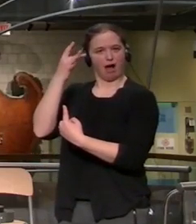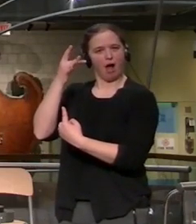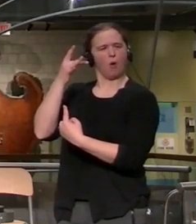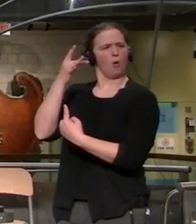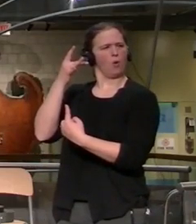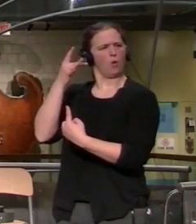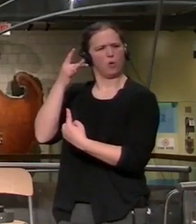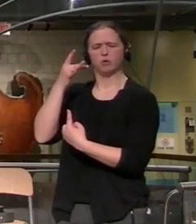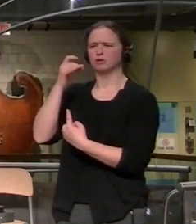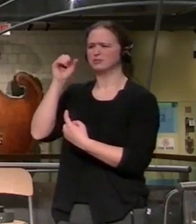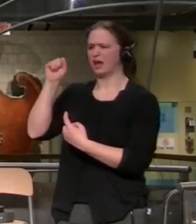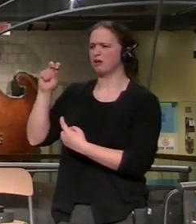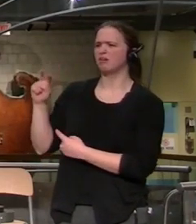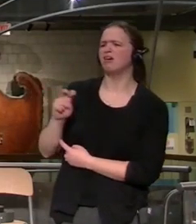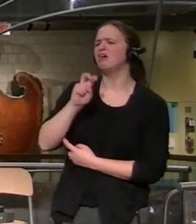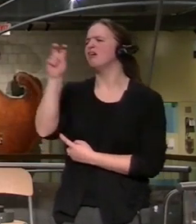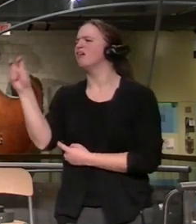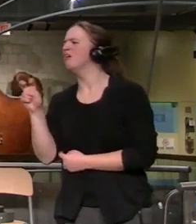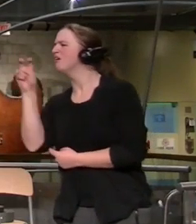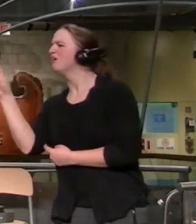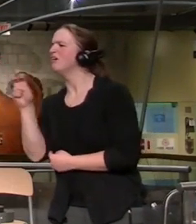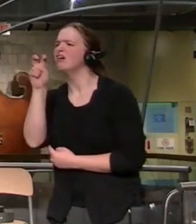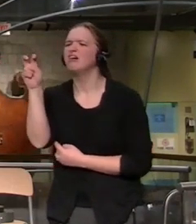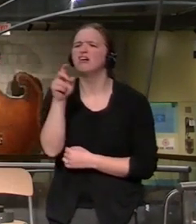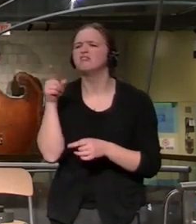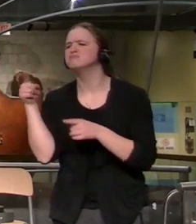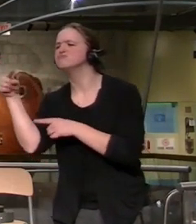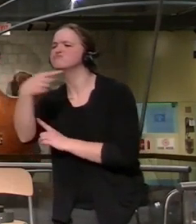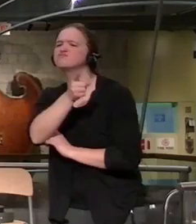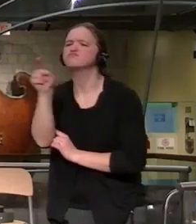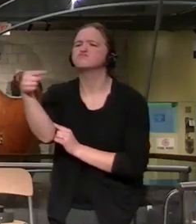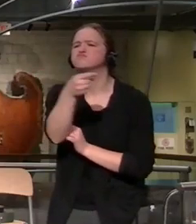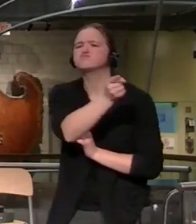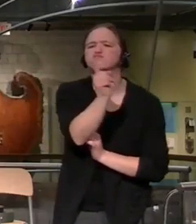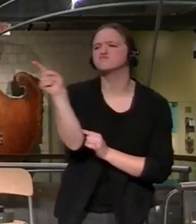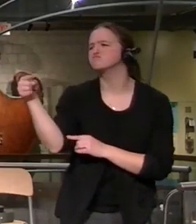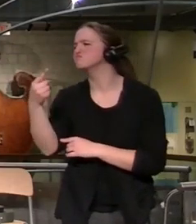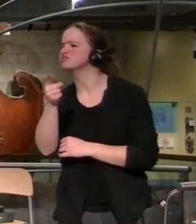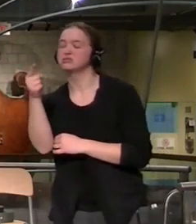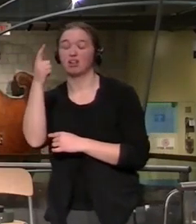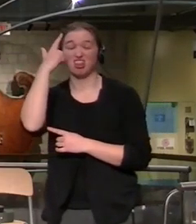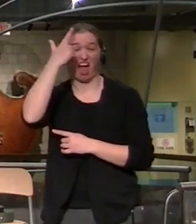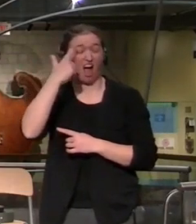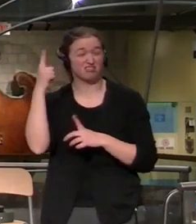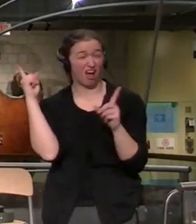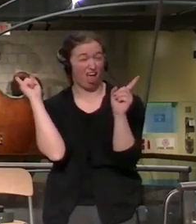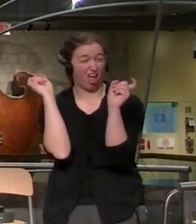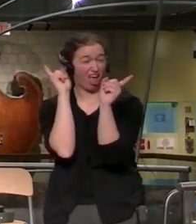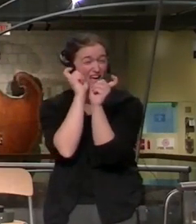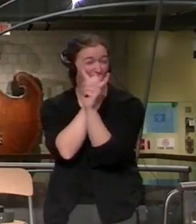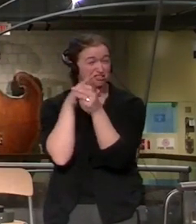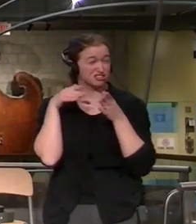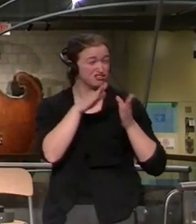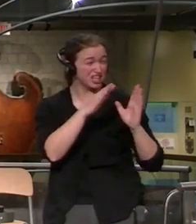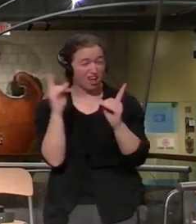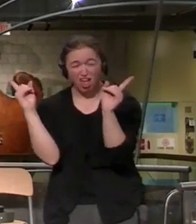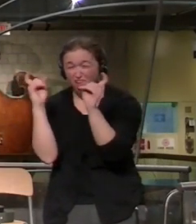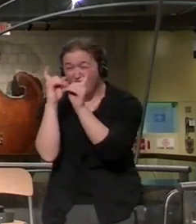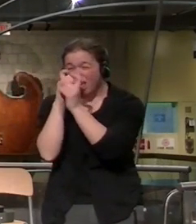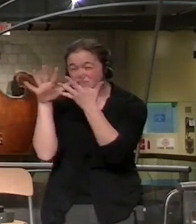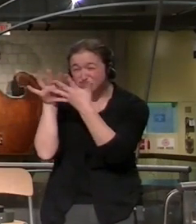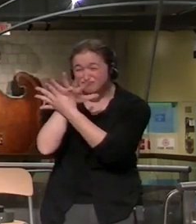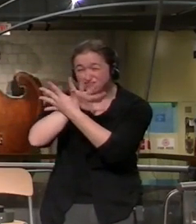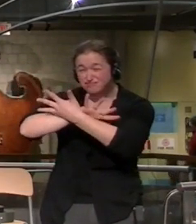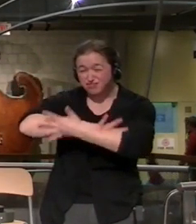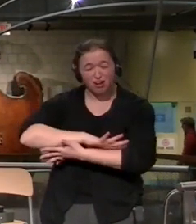around a very complicated, complex, traffic-y London town or city. So what